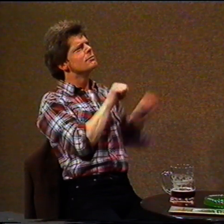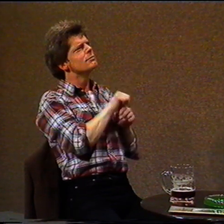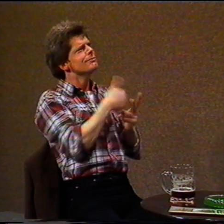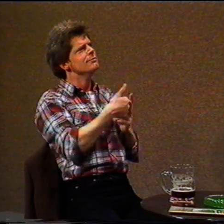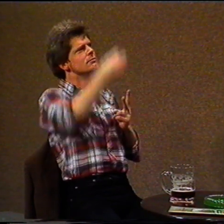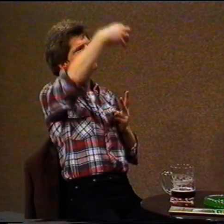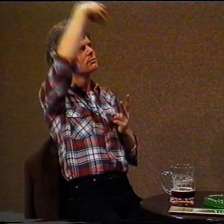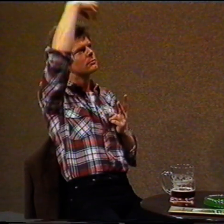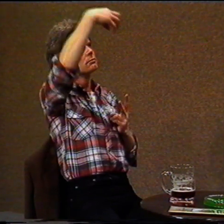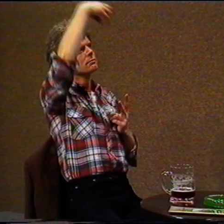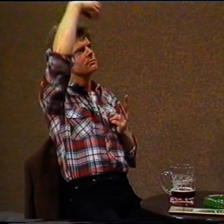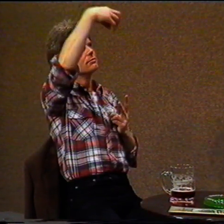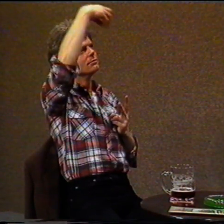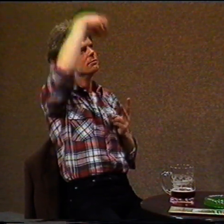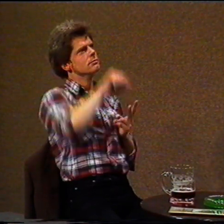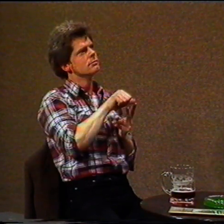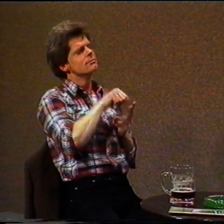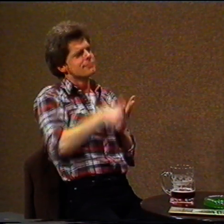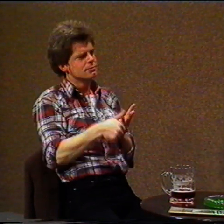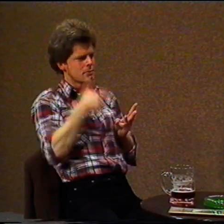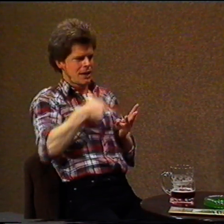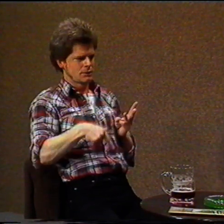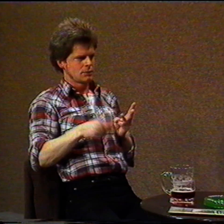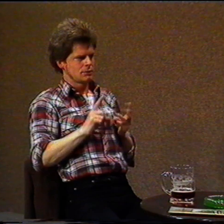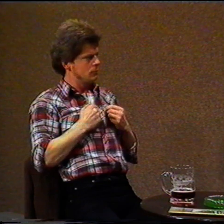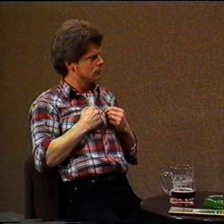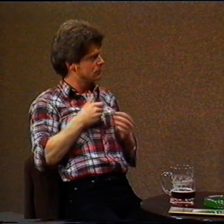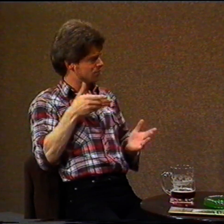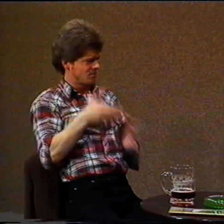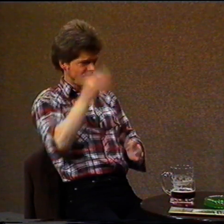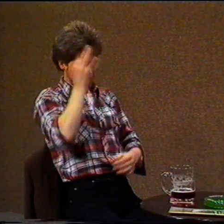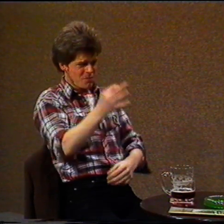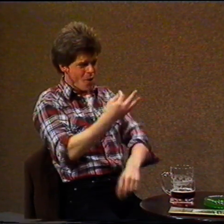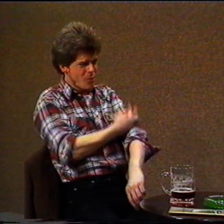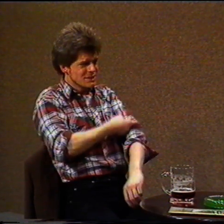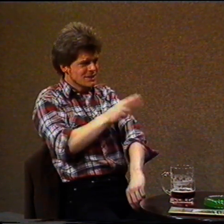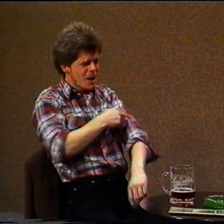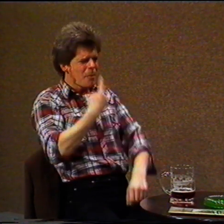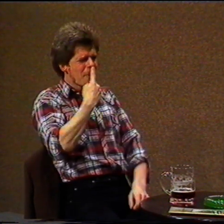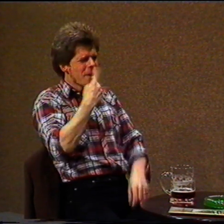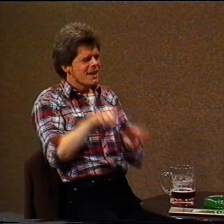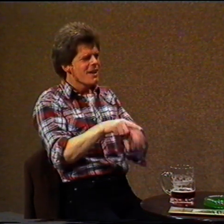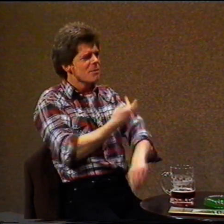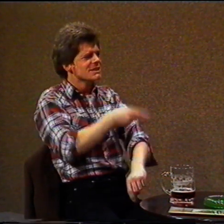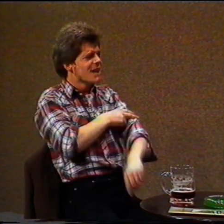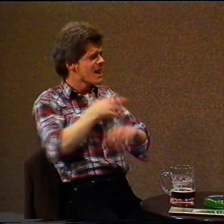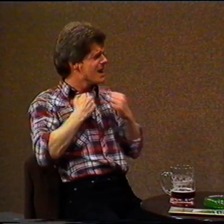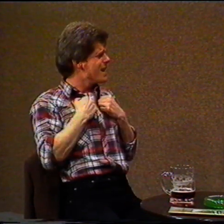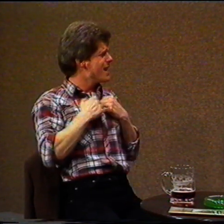the next thing I can remember are these lights flashing across the top of my head, and now I'm in bed. Then he recognized straight away, it was immediately that he was in a hospital,